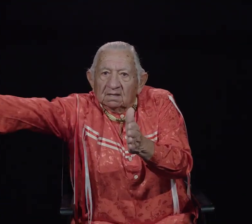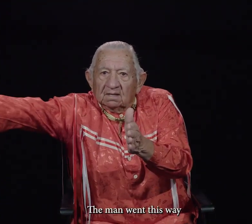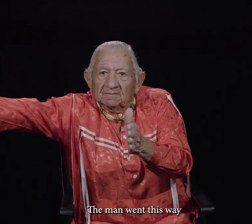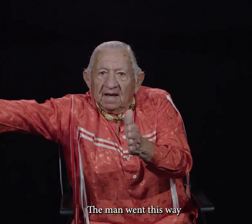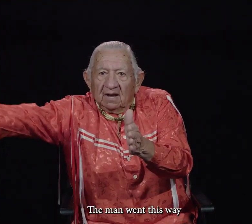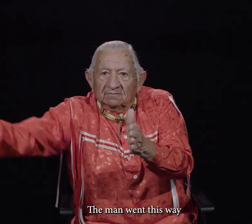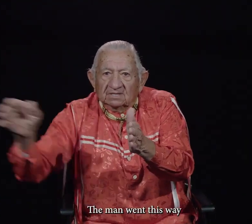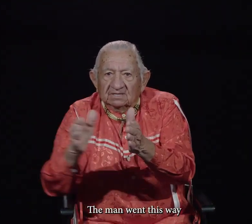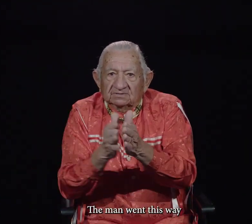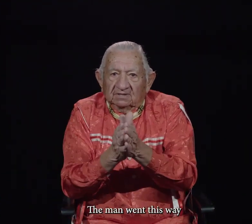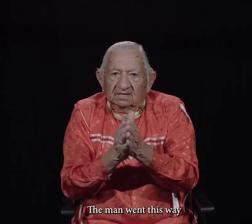The man went this way.